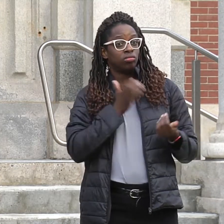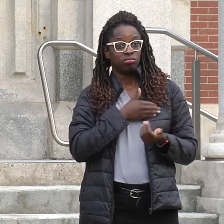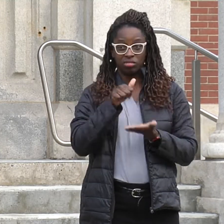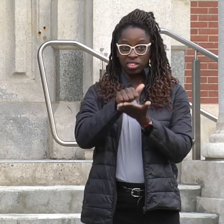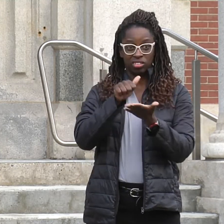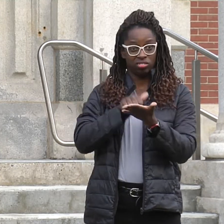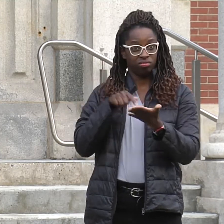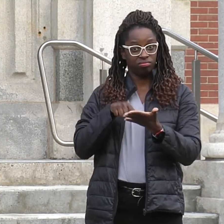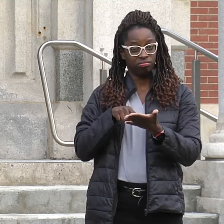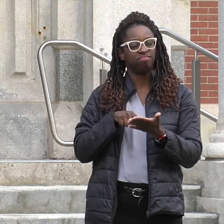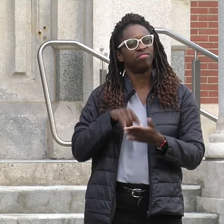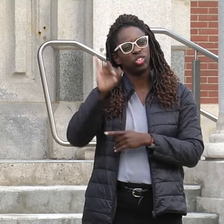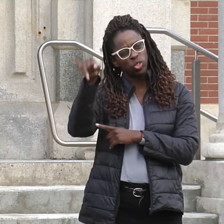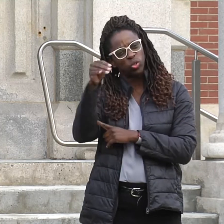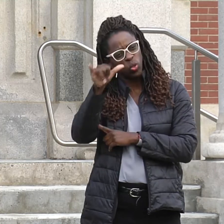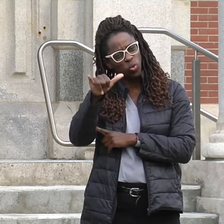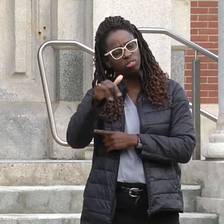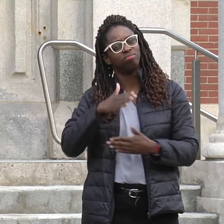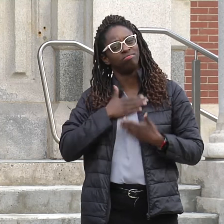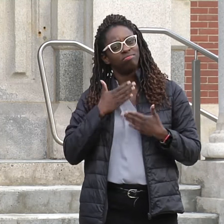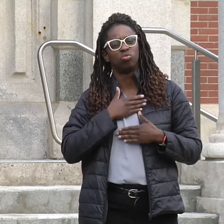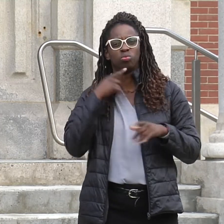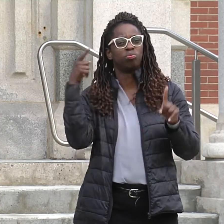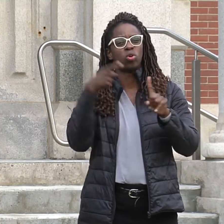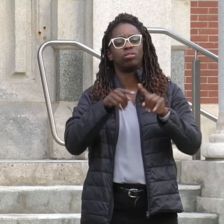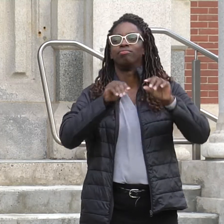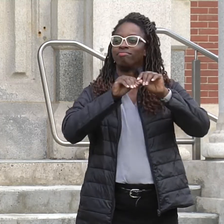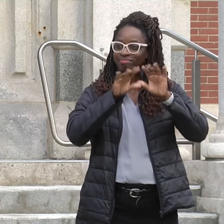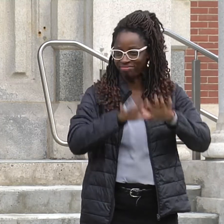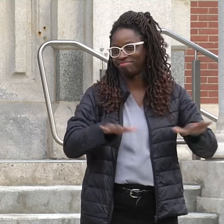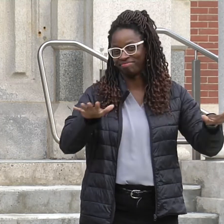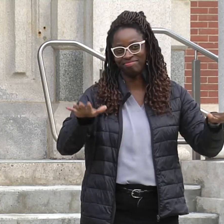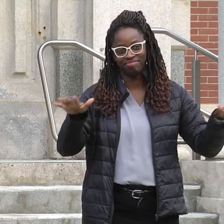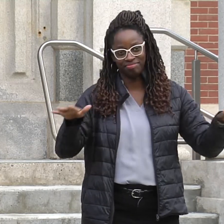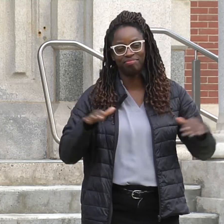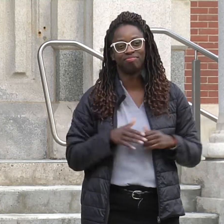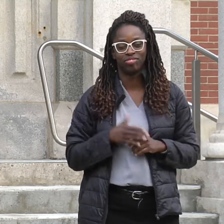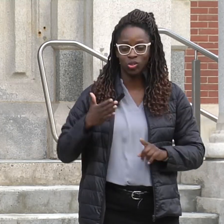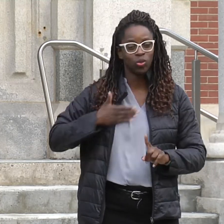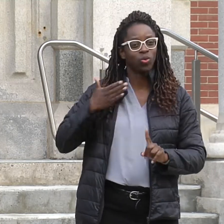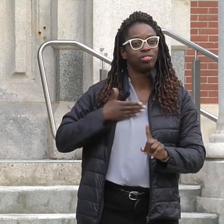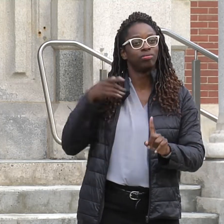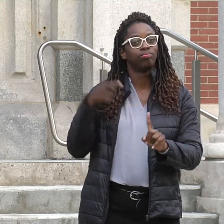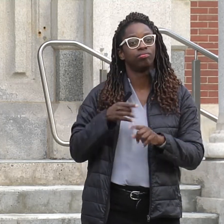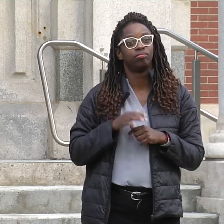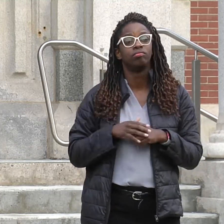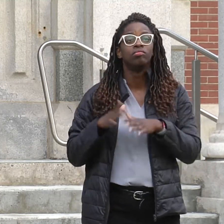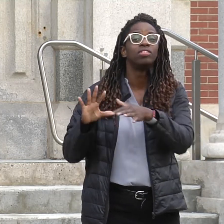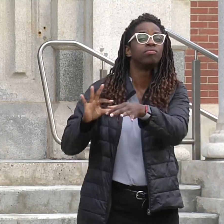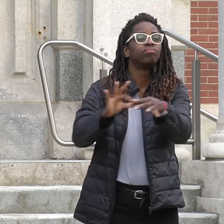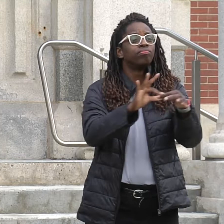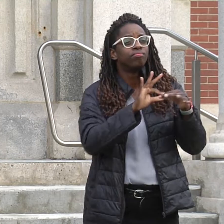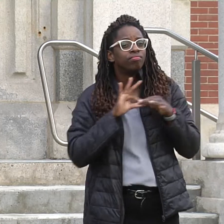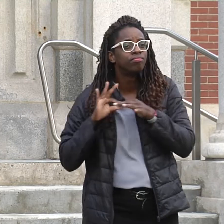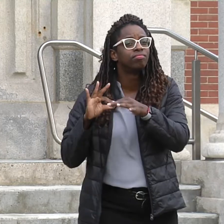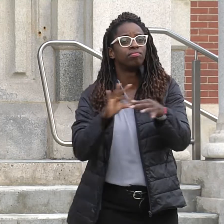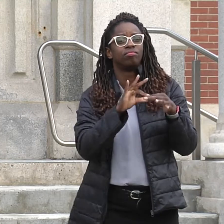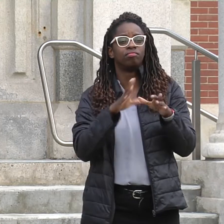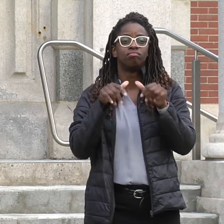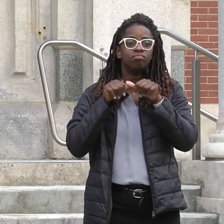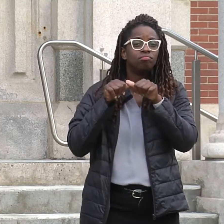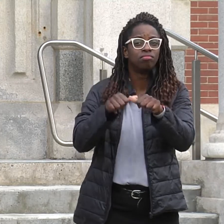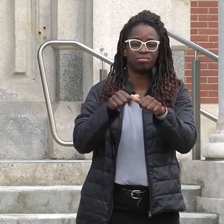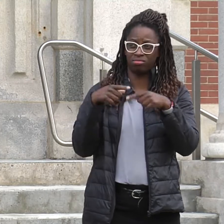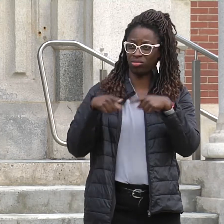doing more to bring residents together to reconnect as we continue to battle COVID. We need places